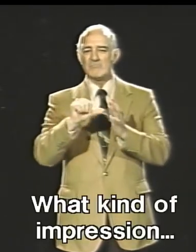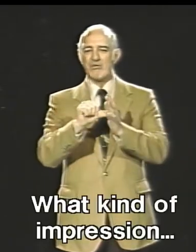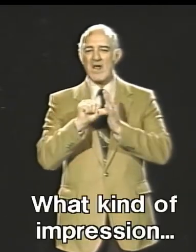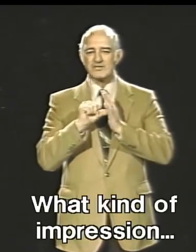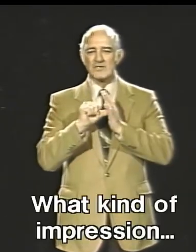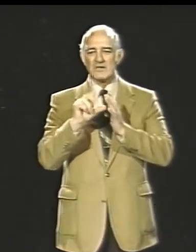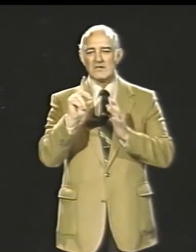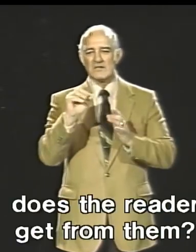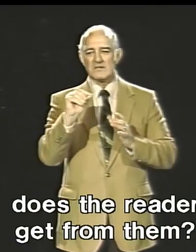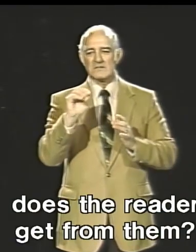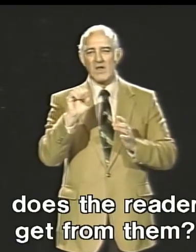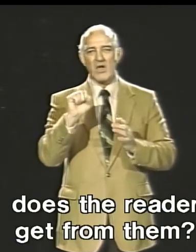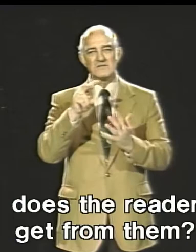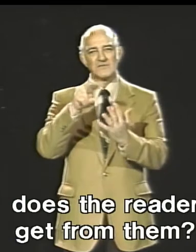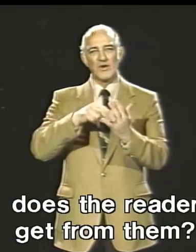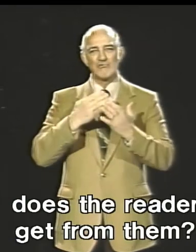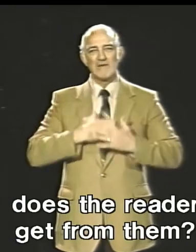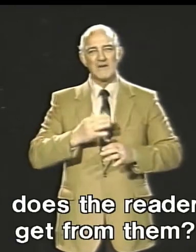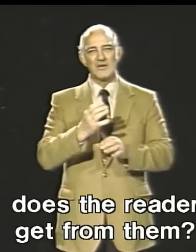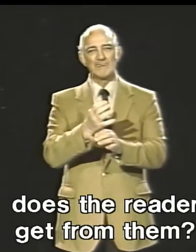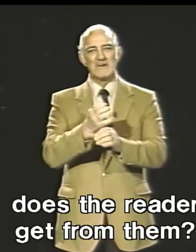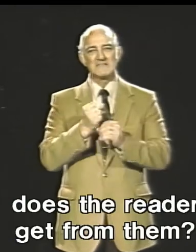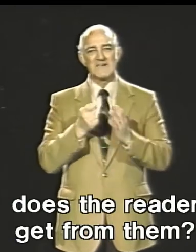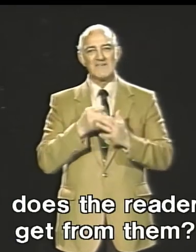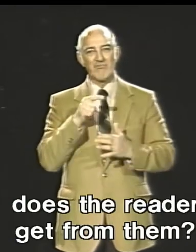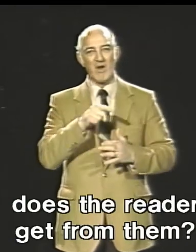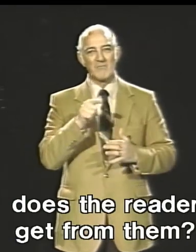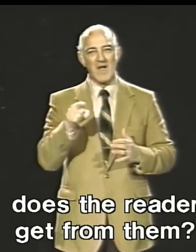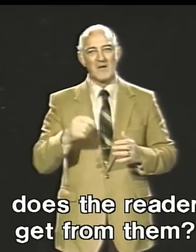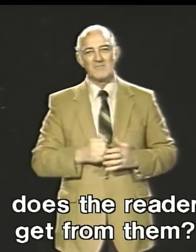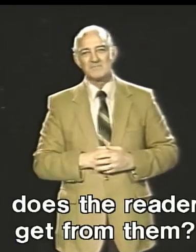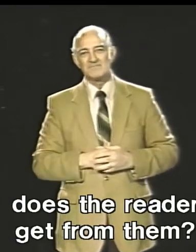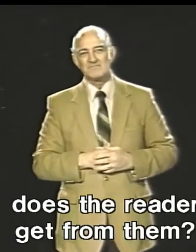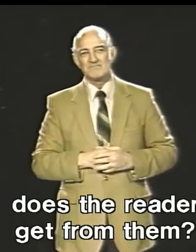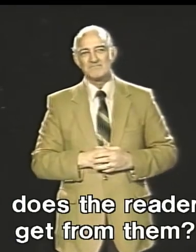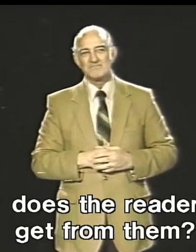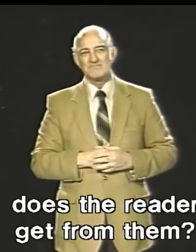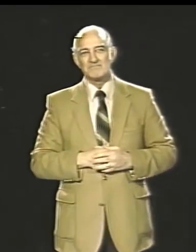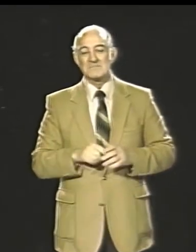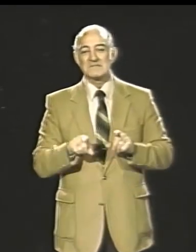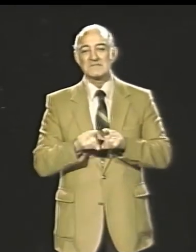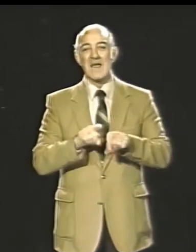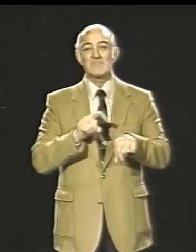What kind of impression does the reader get from them?